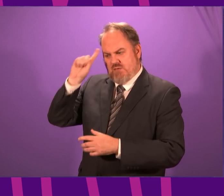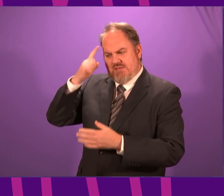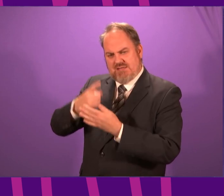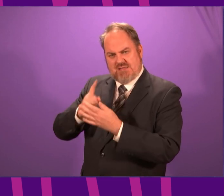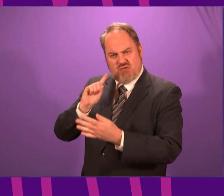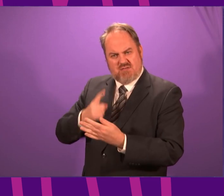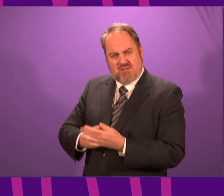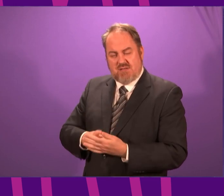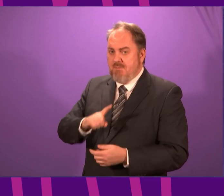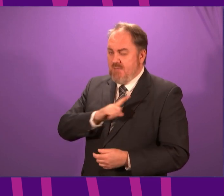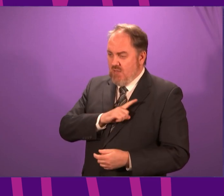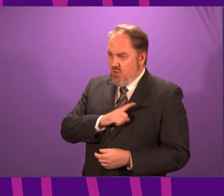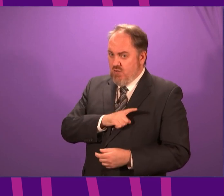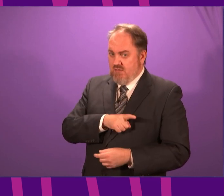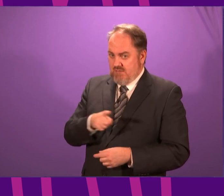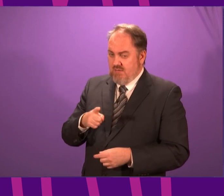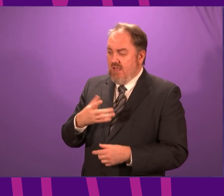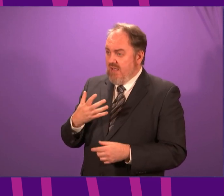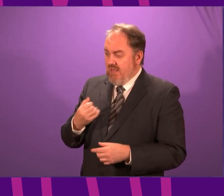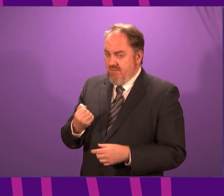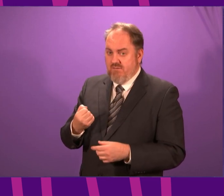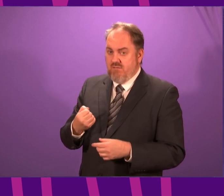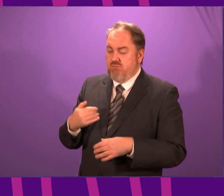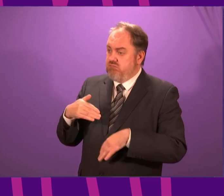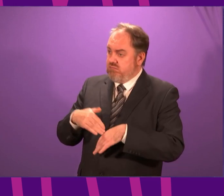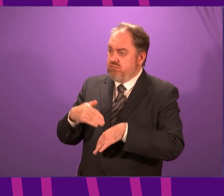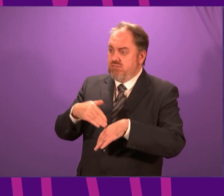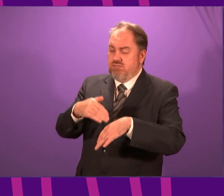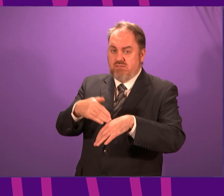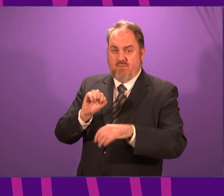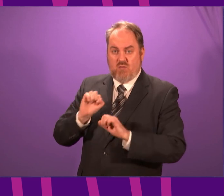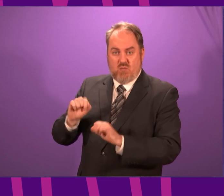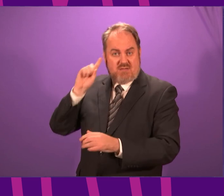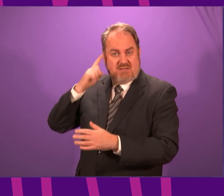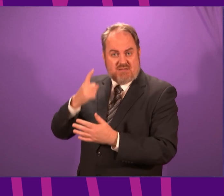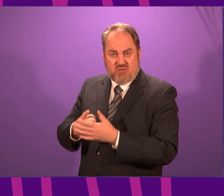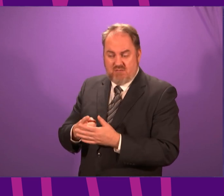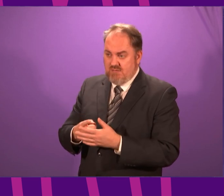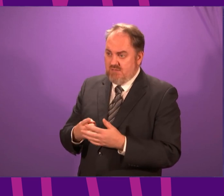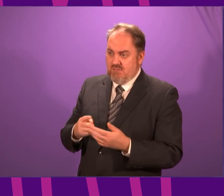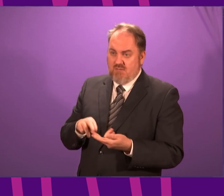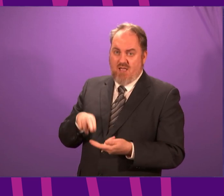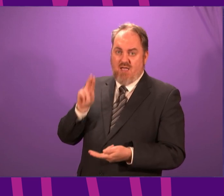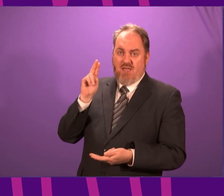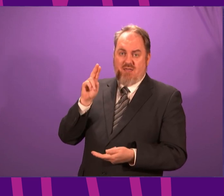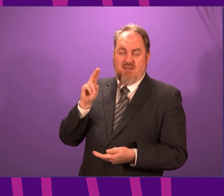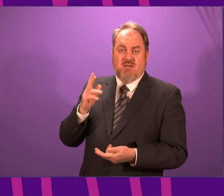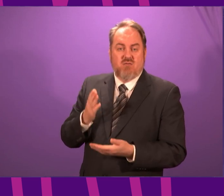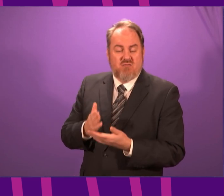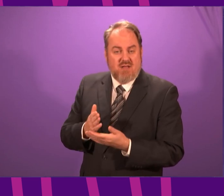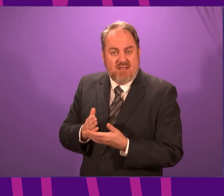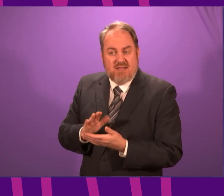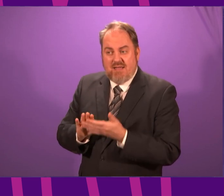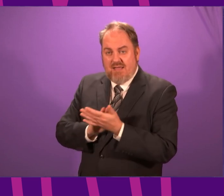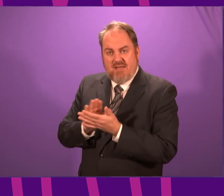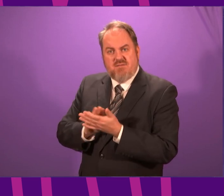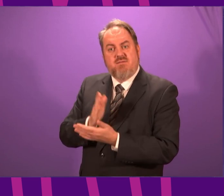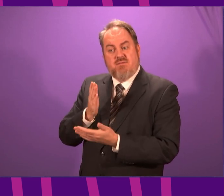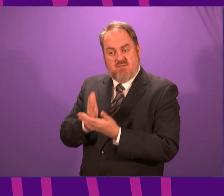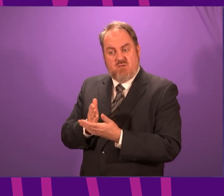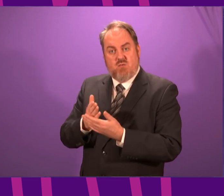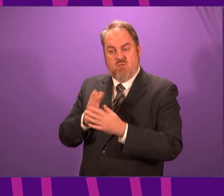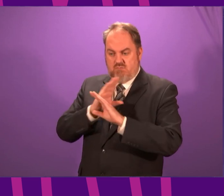because of the impact that these decisions have on their lives. This new tiered approach, if it is implemented and communicated